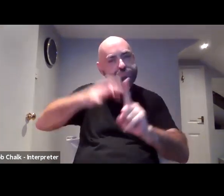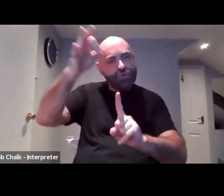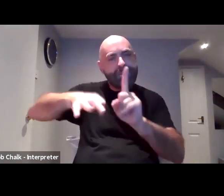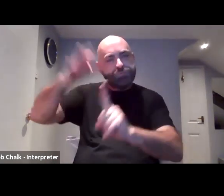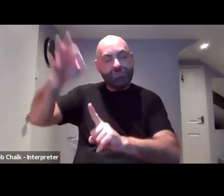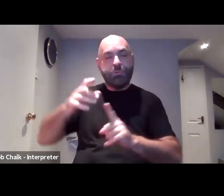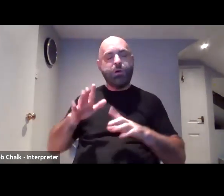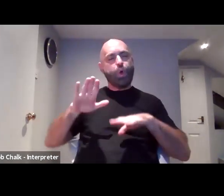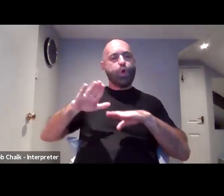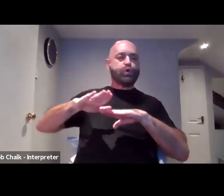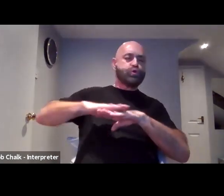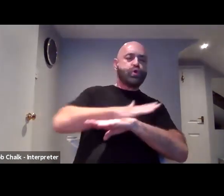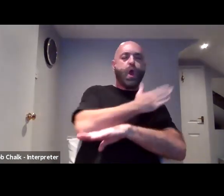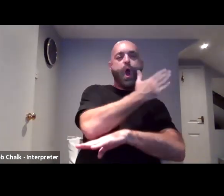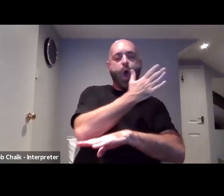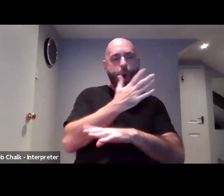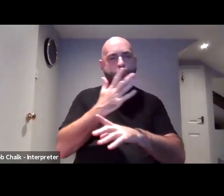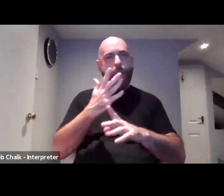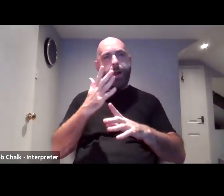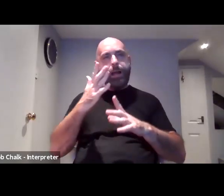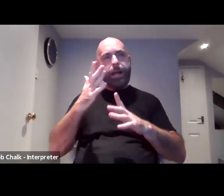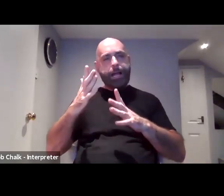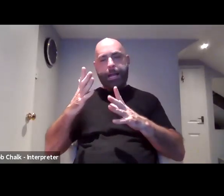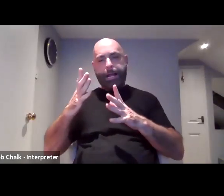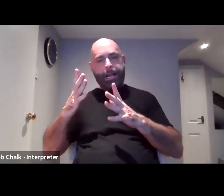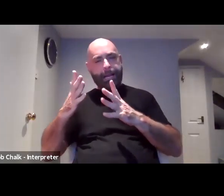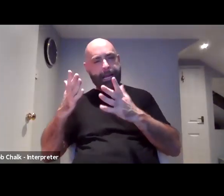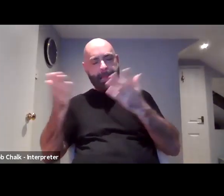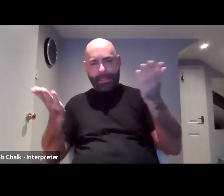It slowed down in the improvement, increasing